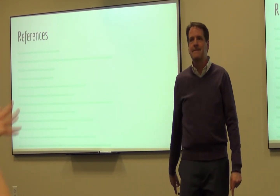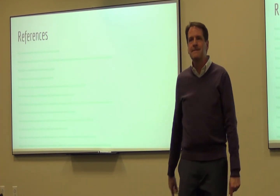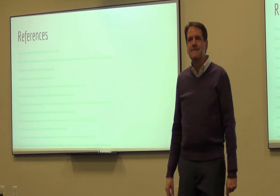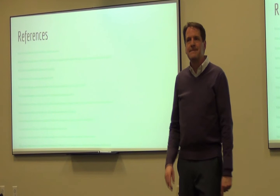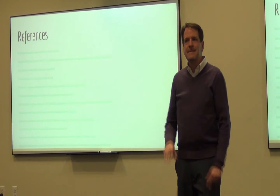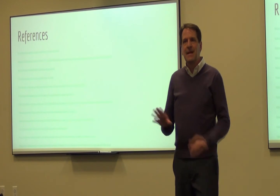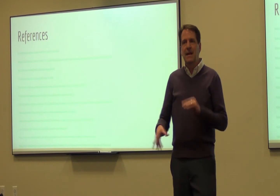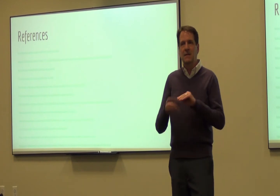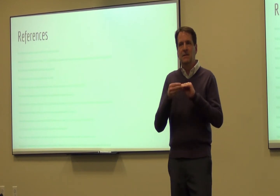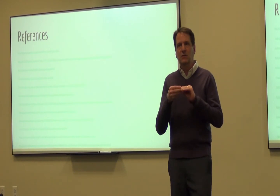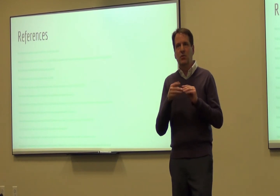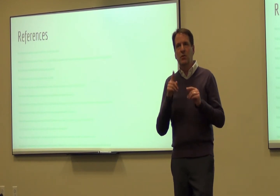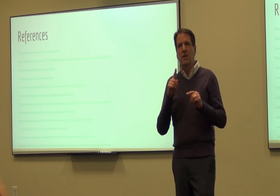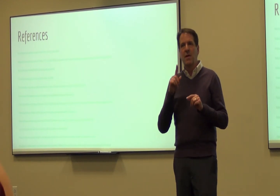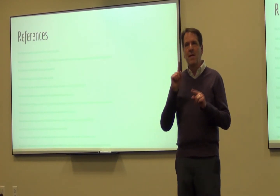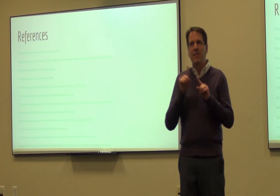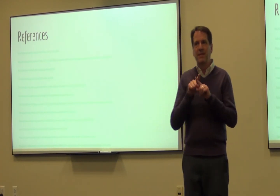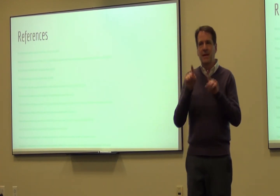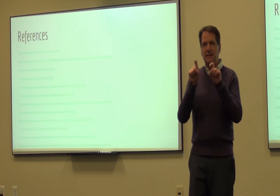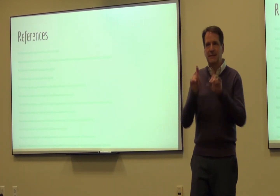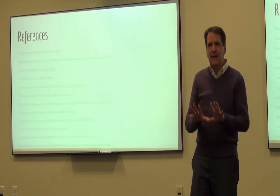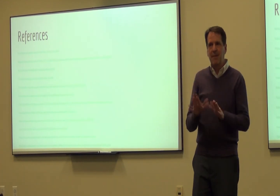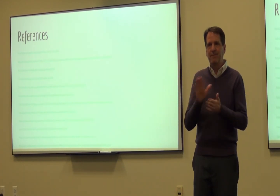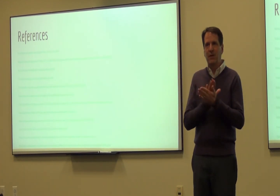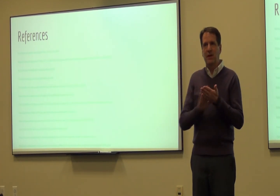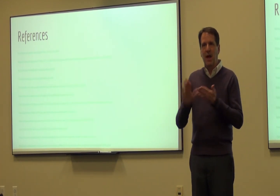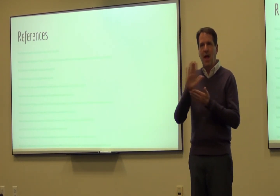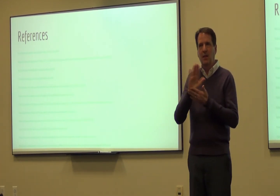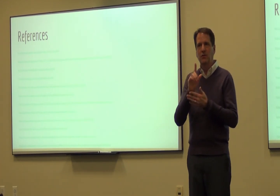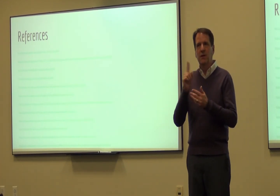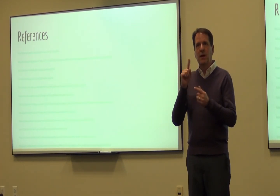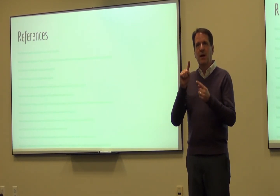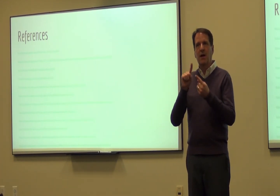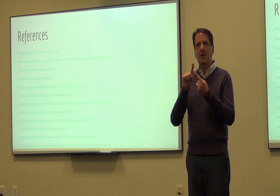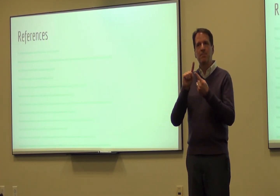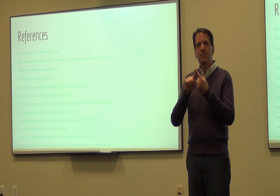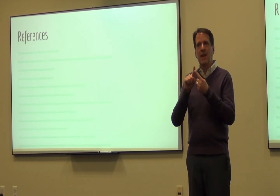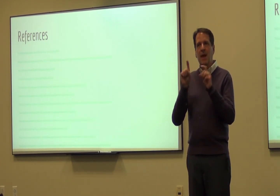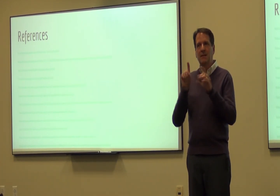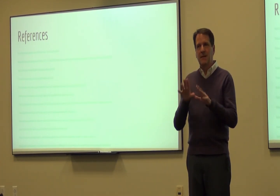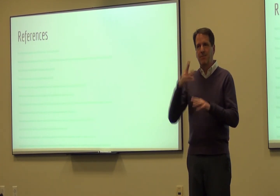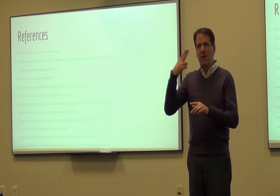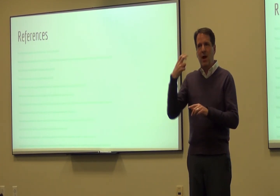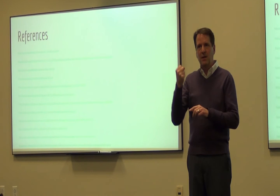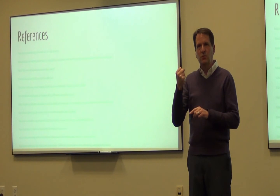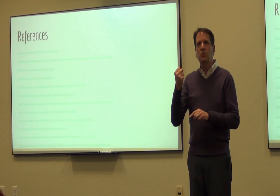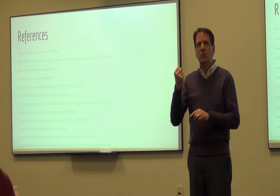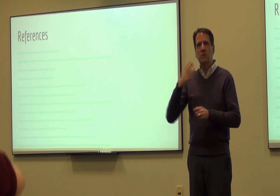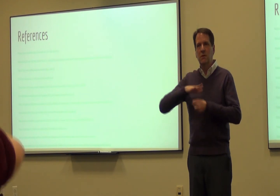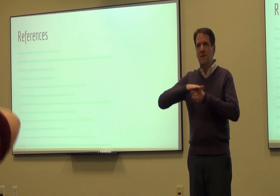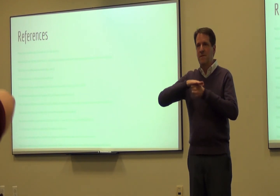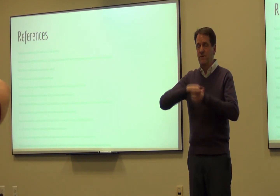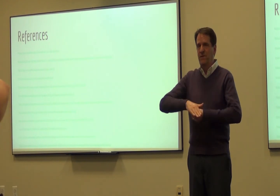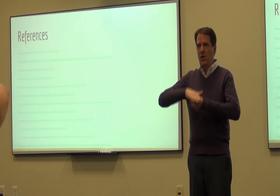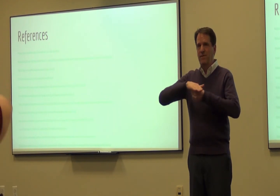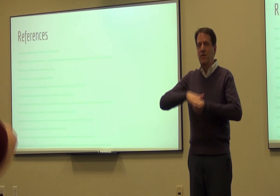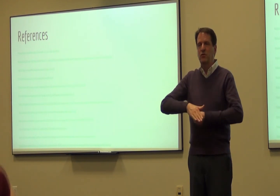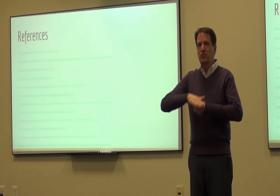go and study on their own again. So they have exams and everything for college, and because for high school